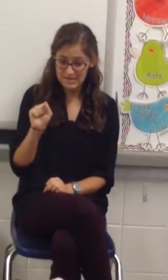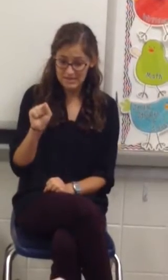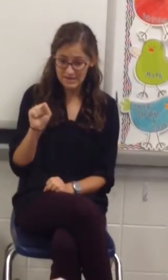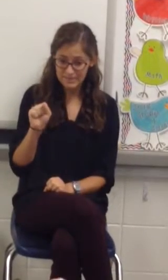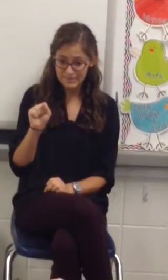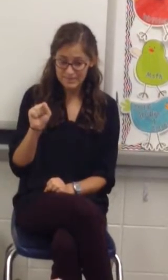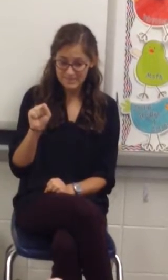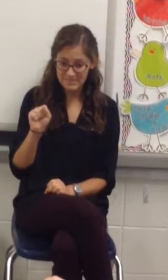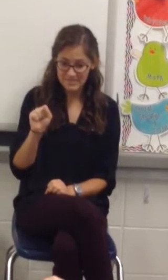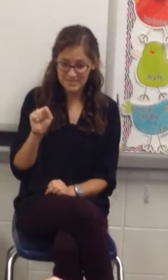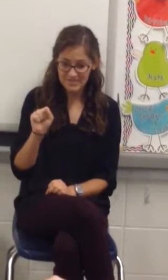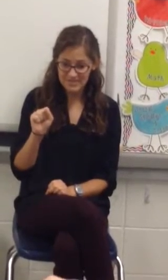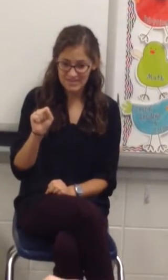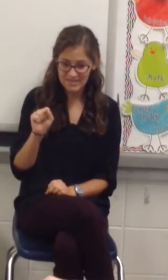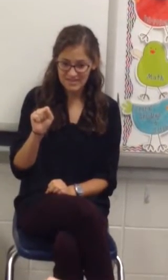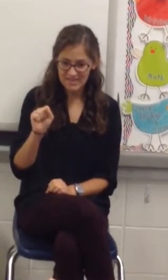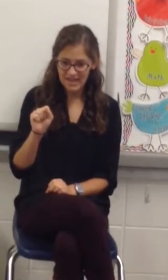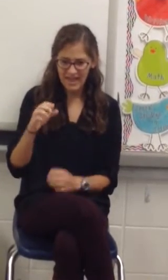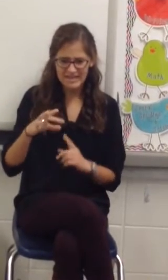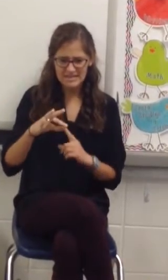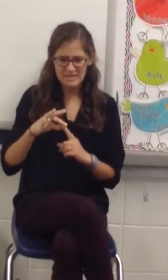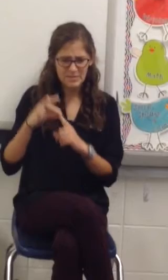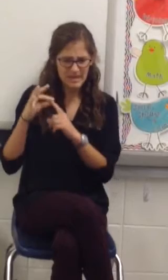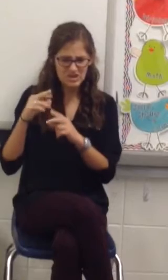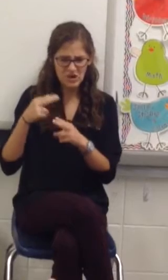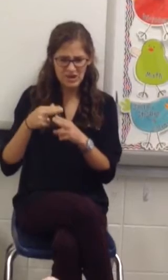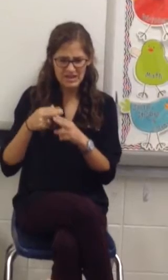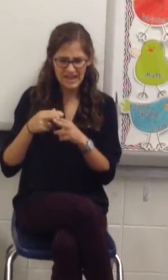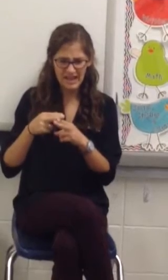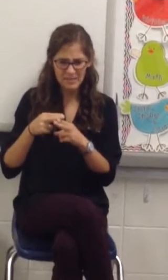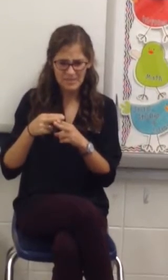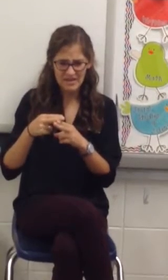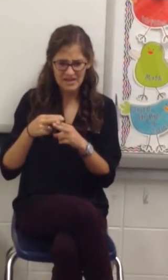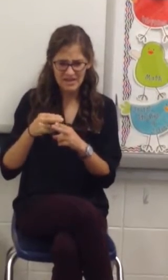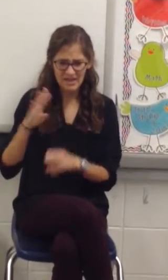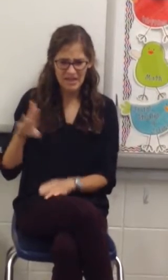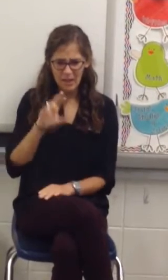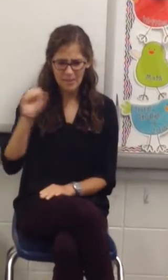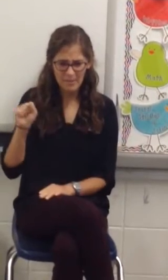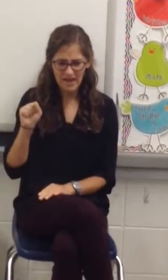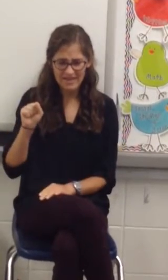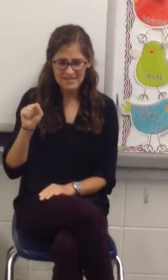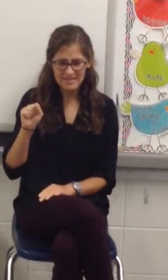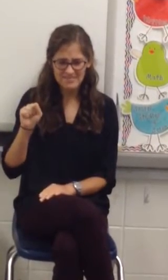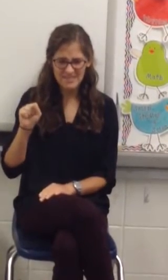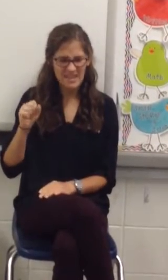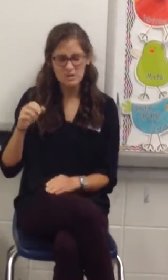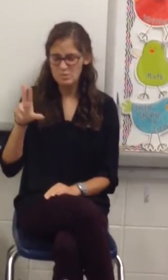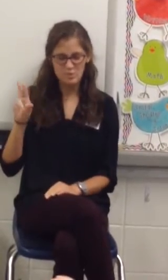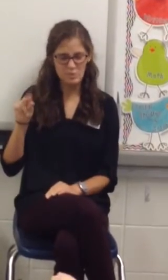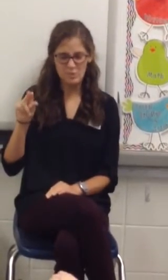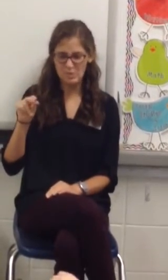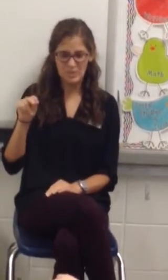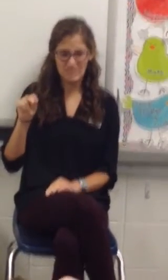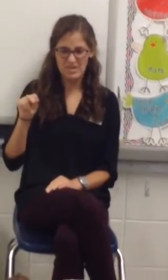is that a special name? No, it's just the name of the thing. So does the B have to be capital? Yes.